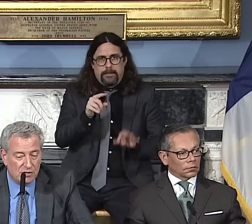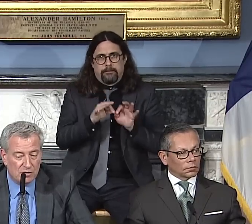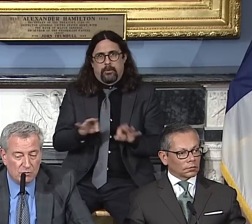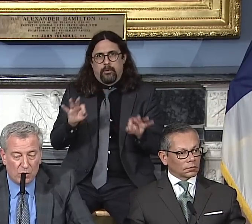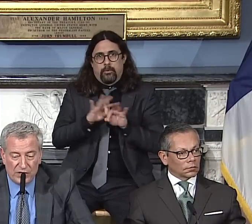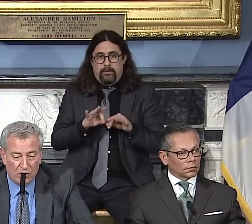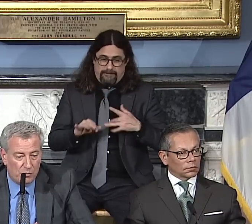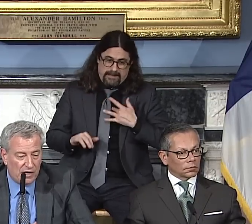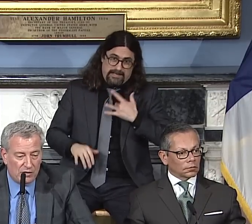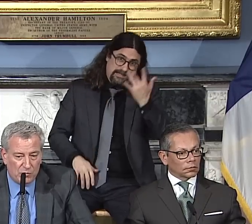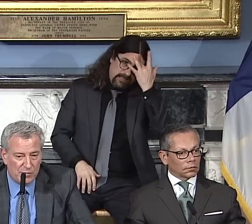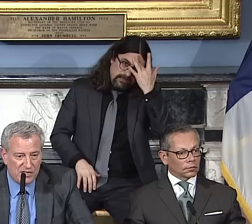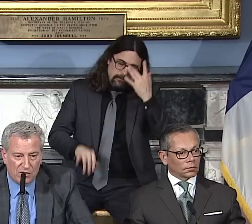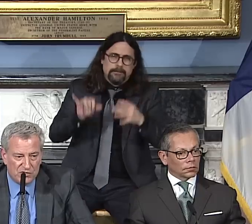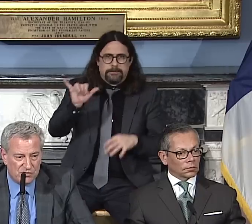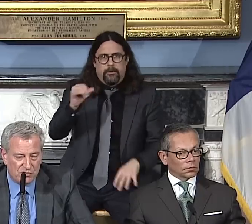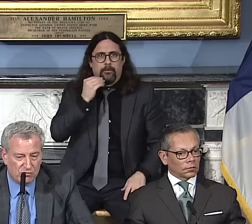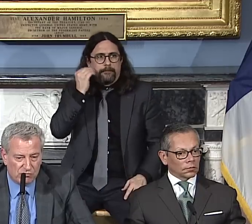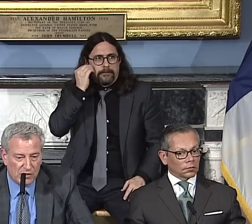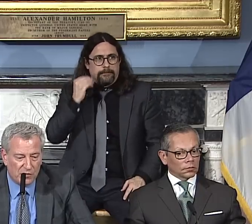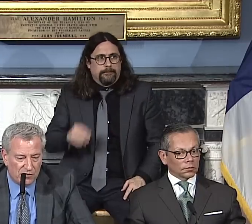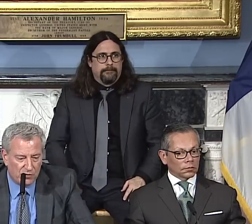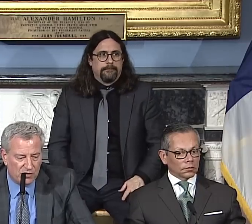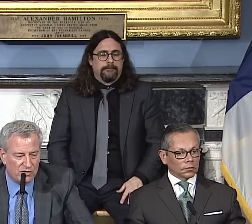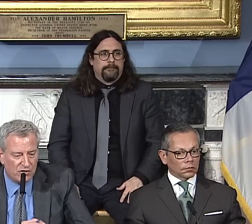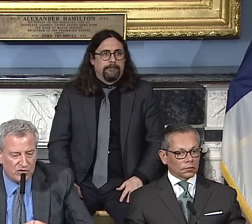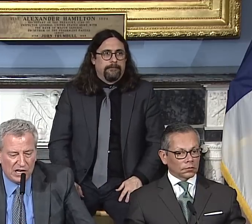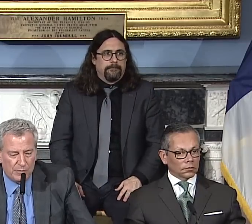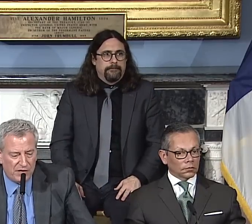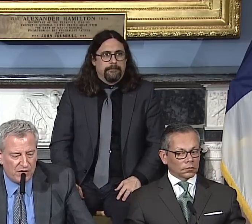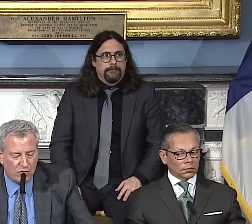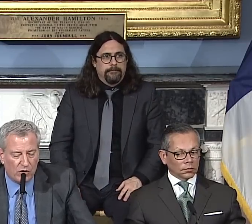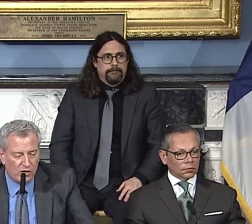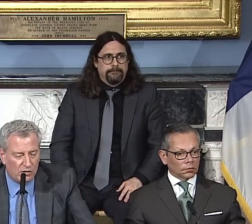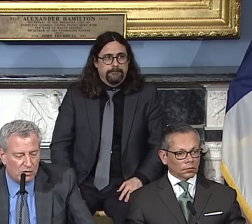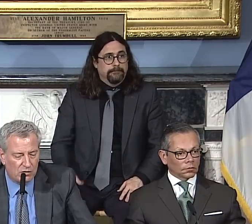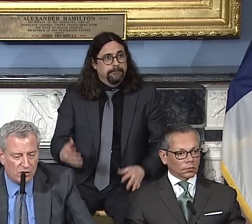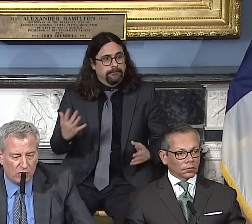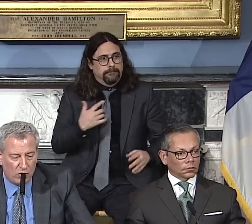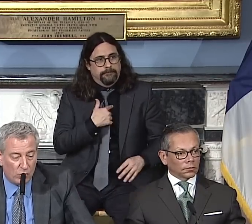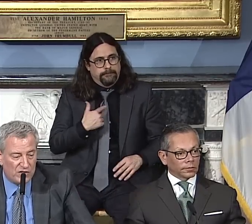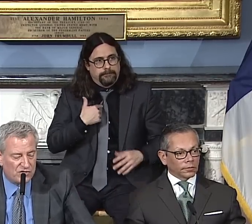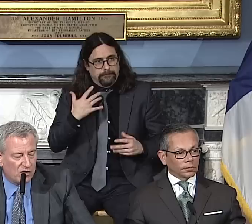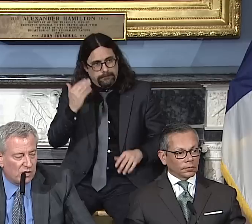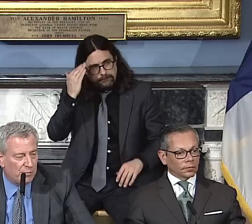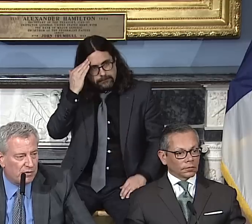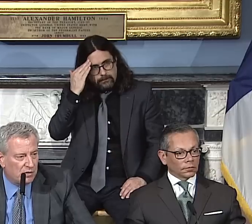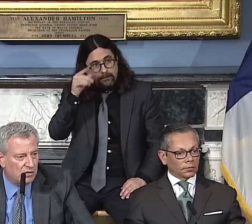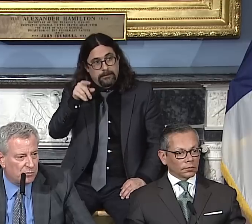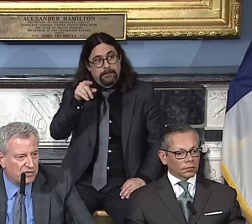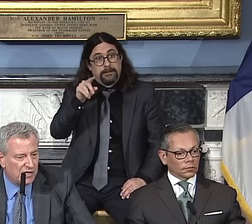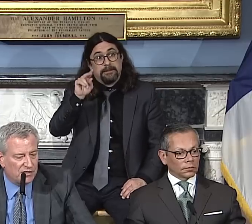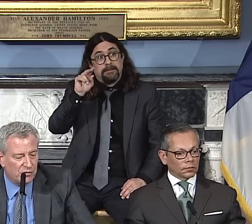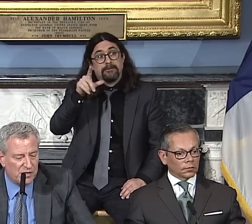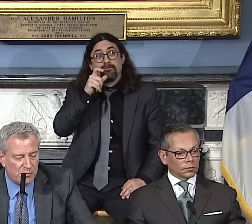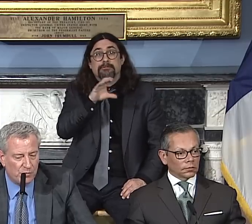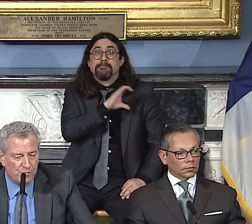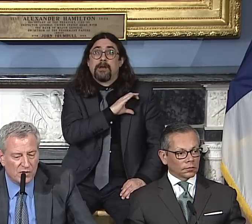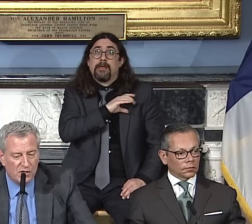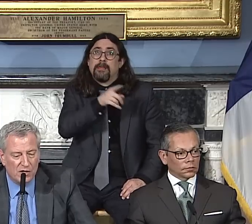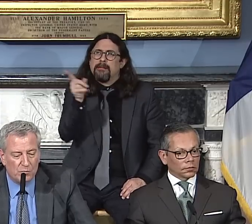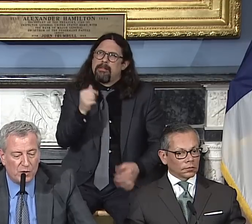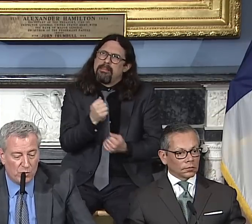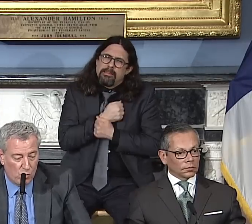And what we know about NYPD officers are incredibly devoted to their job, and they're going to, you know, always show up to protect other